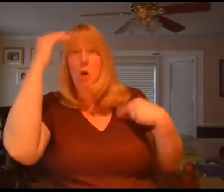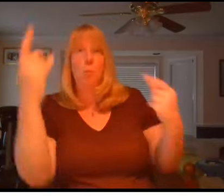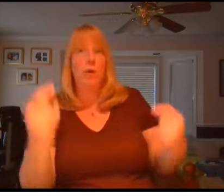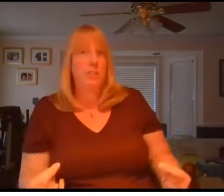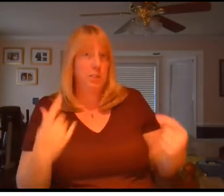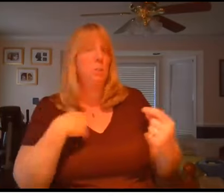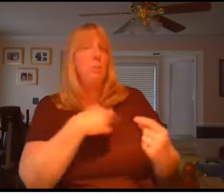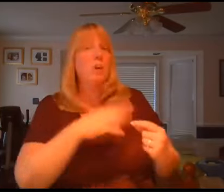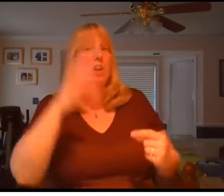They thought,